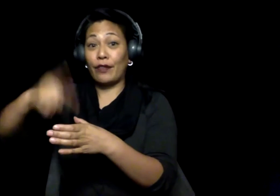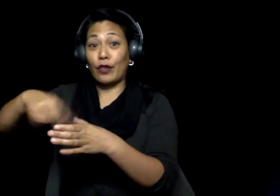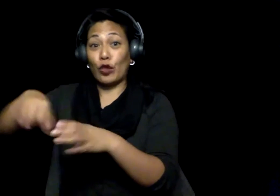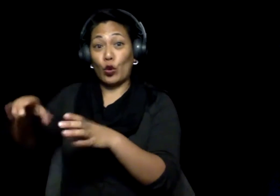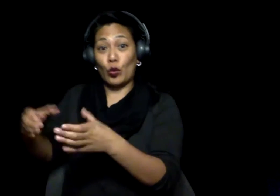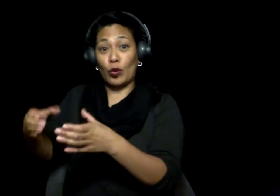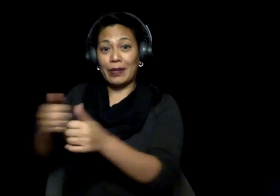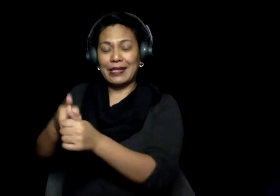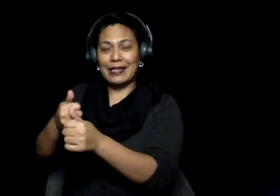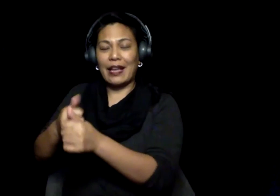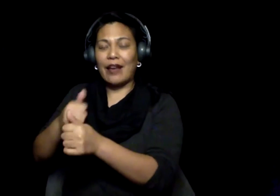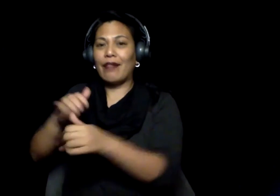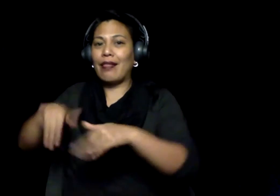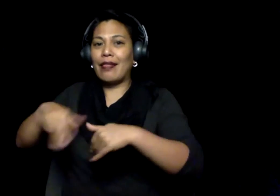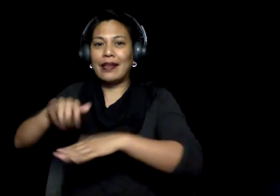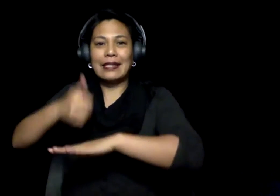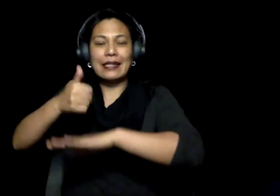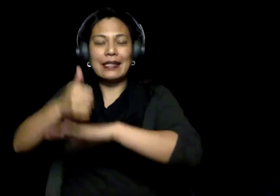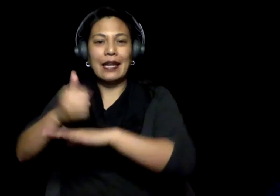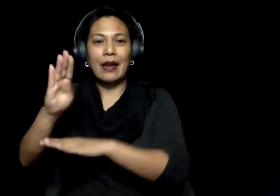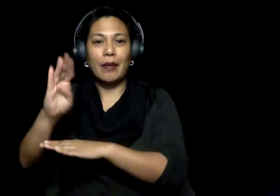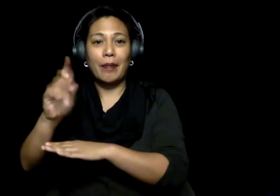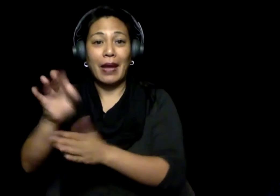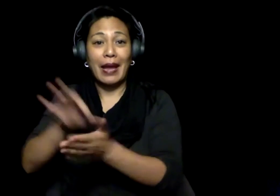in the name of that collective,